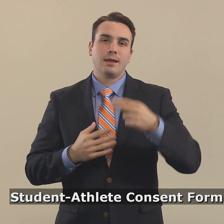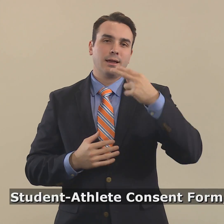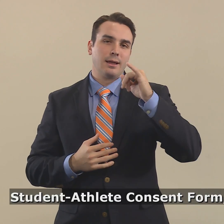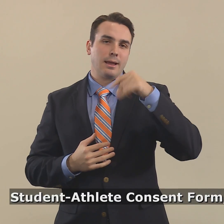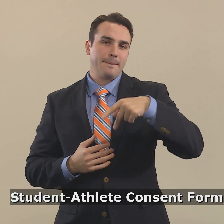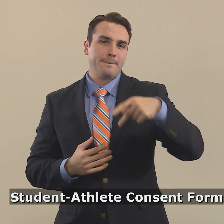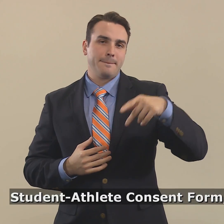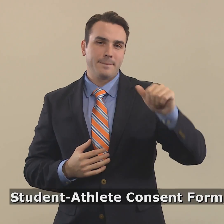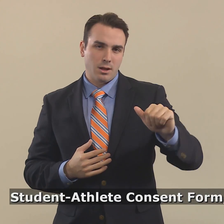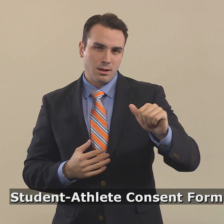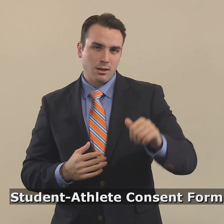form.